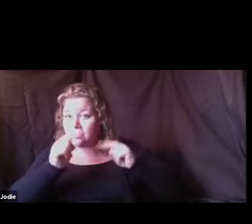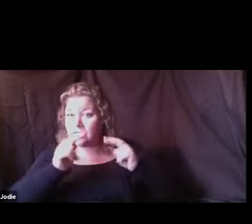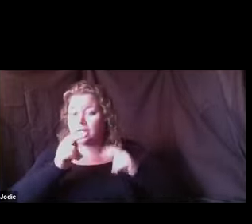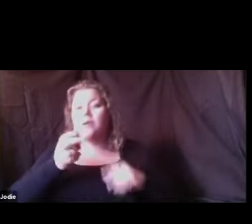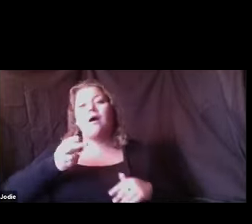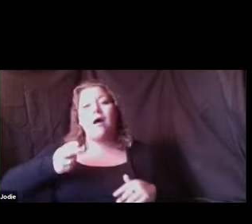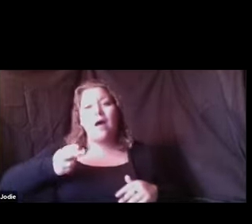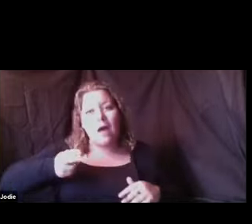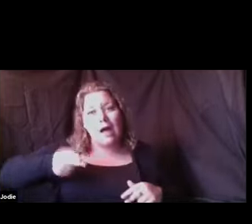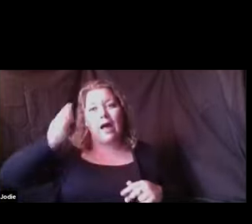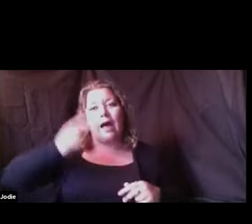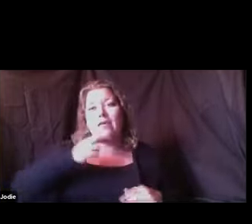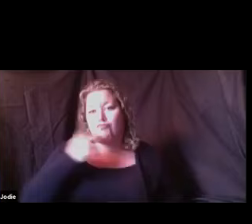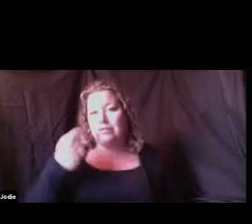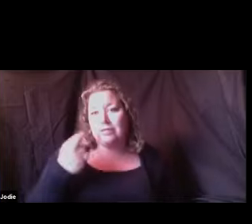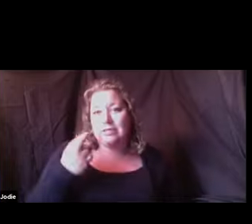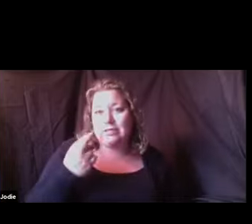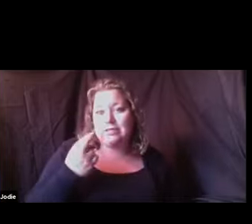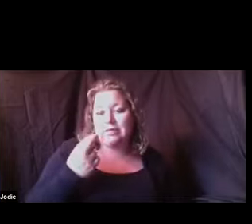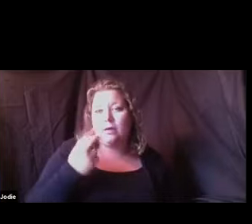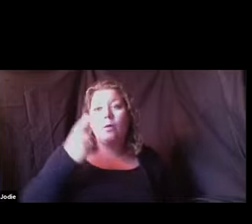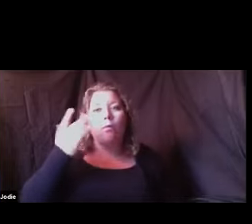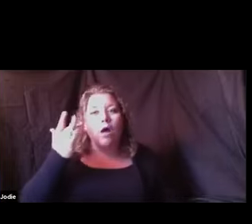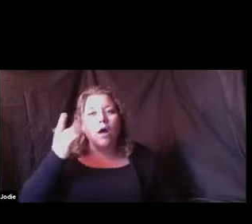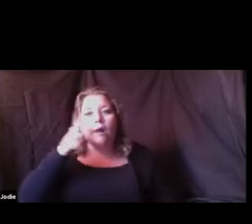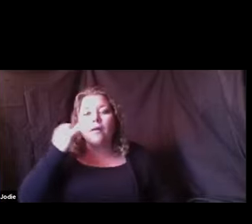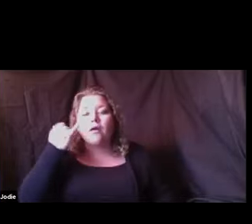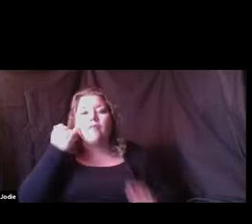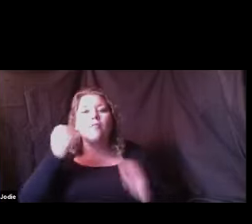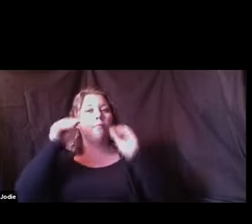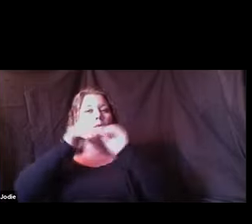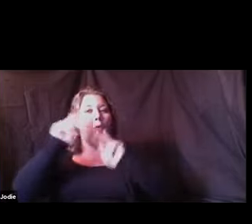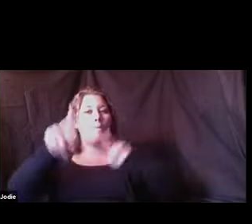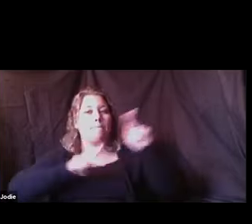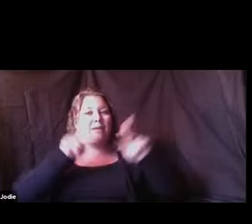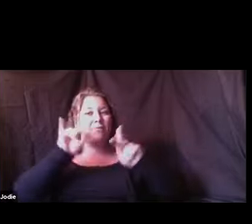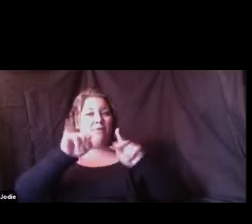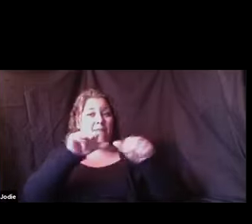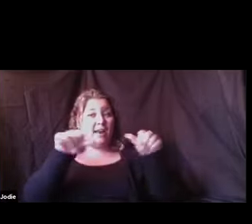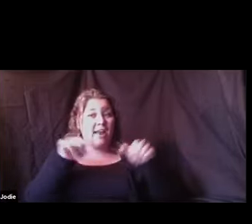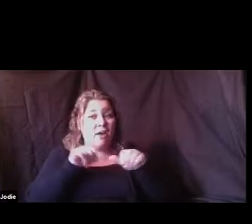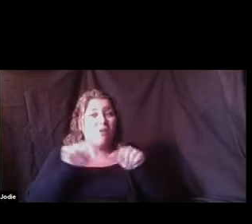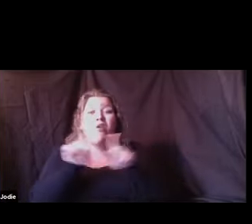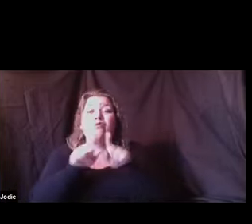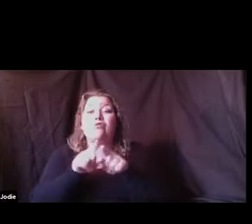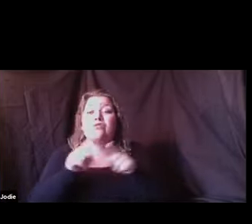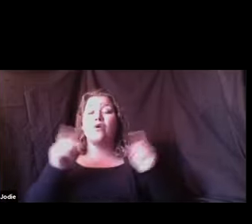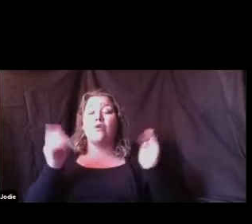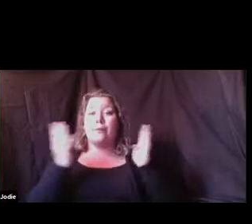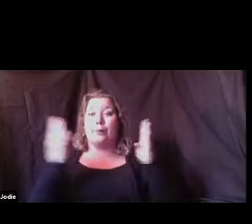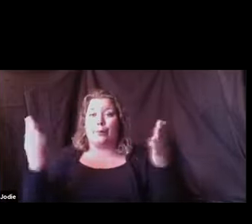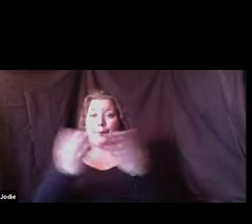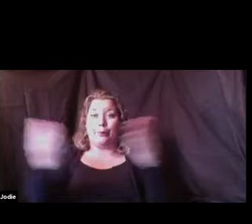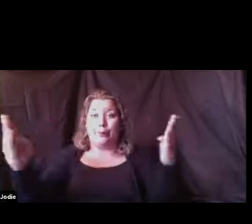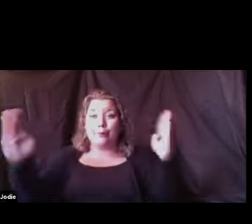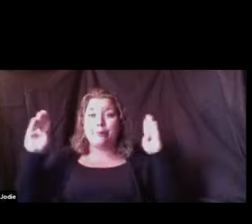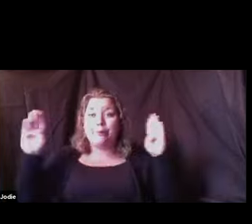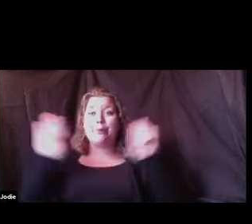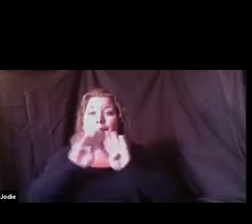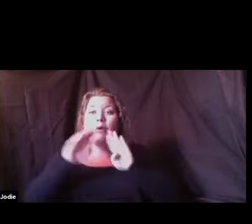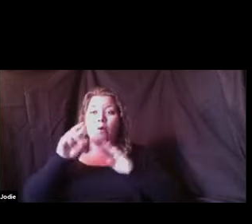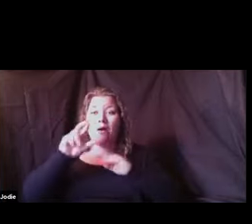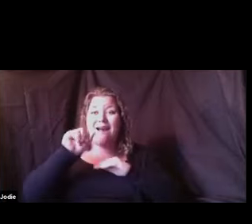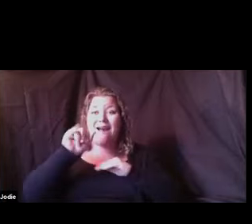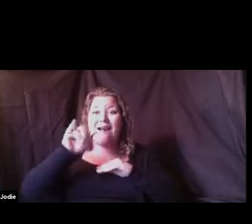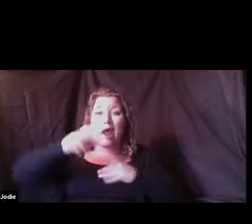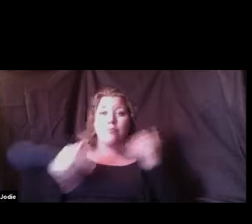there can be, depending upon the number of people in an environment and the enclosure of that space and the air circulation, there have been